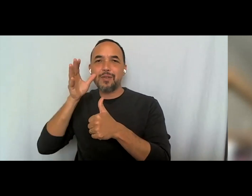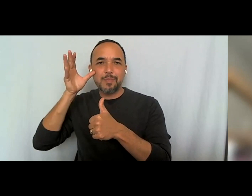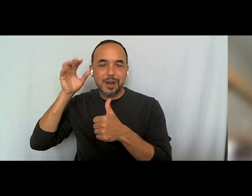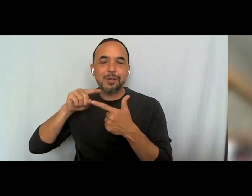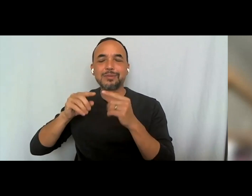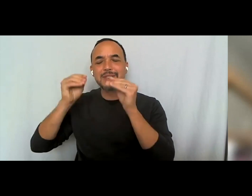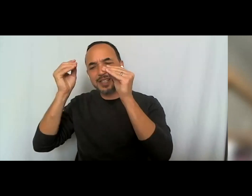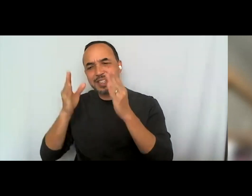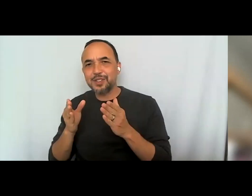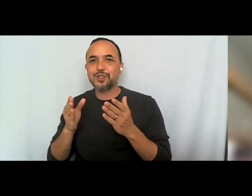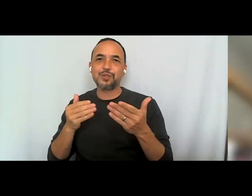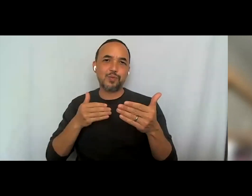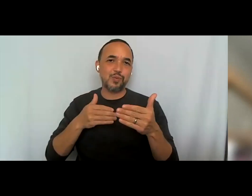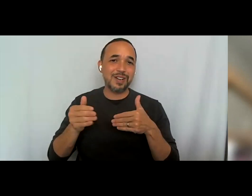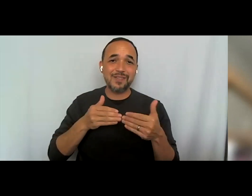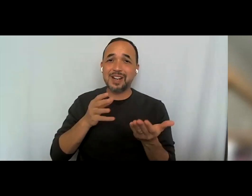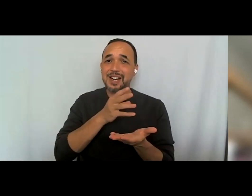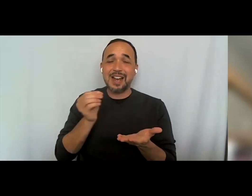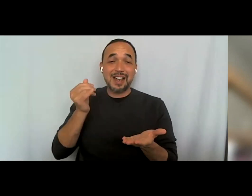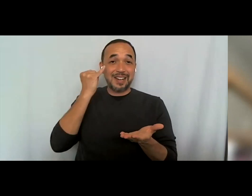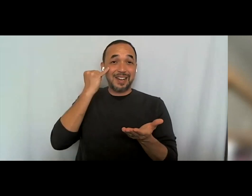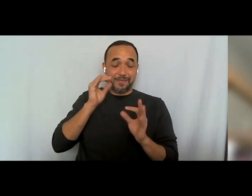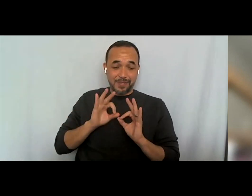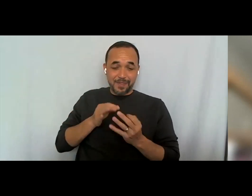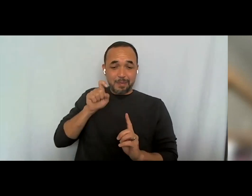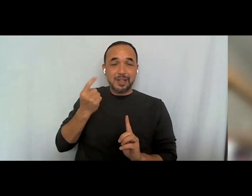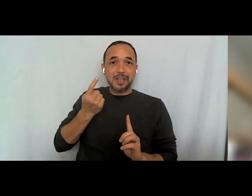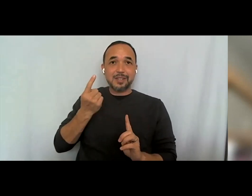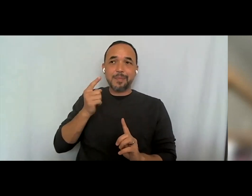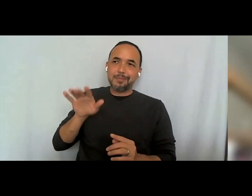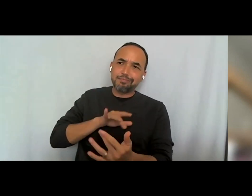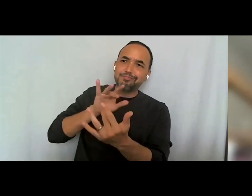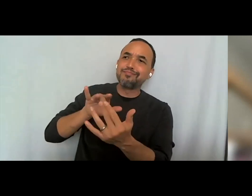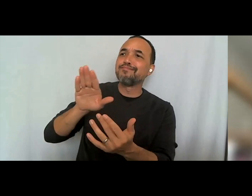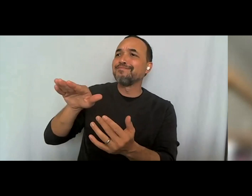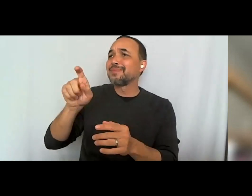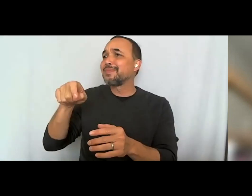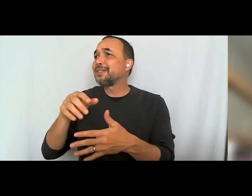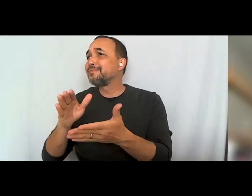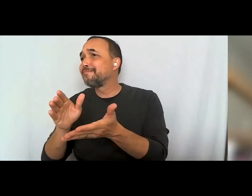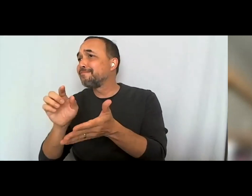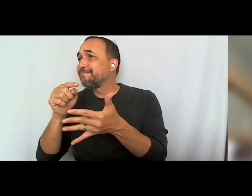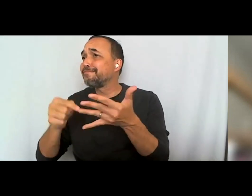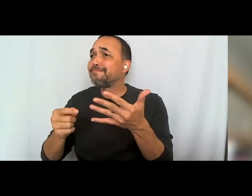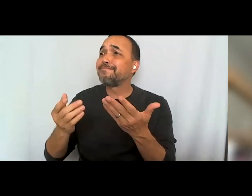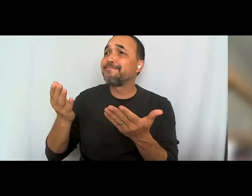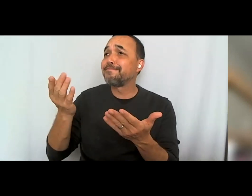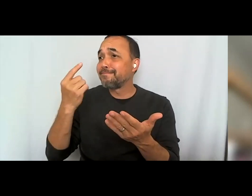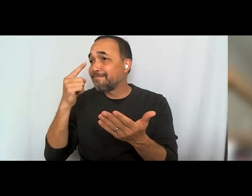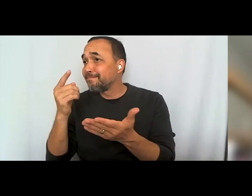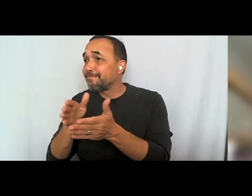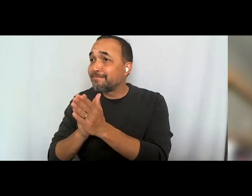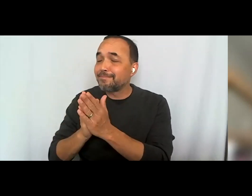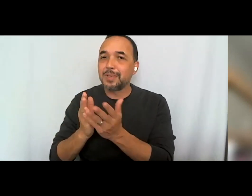need anything, you just have to reach out and ask. We learned a lot about what it actually means to be